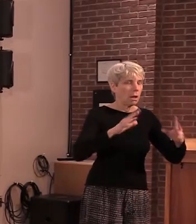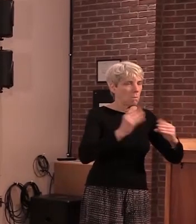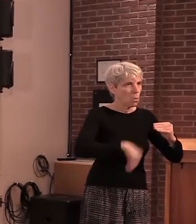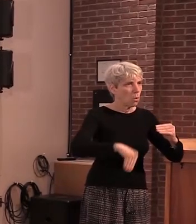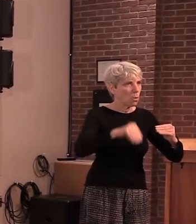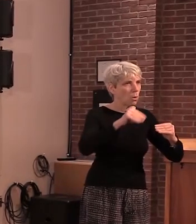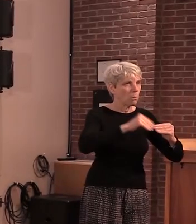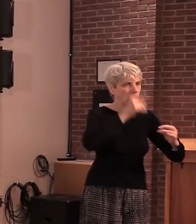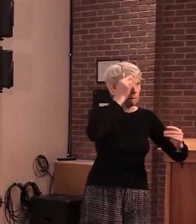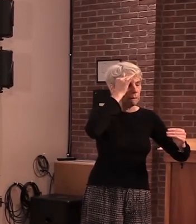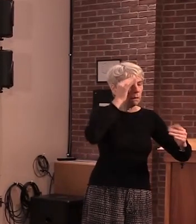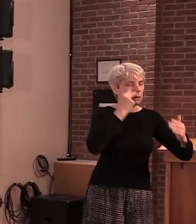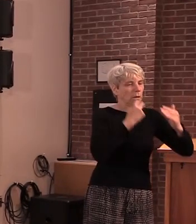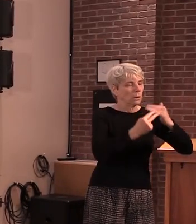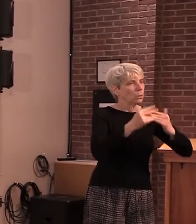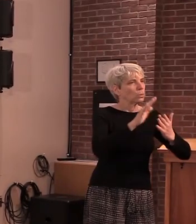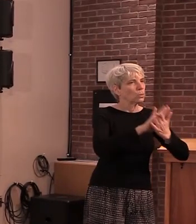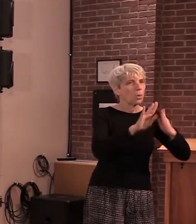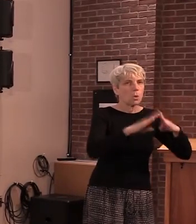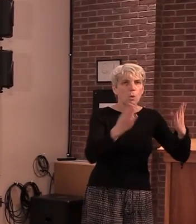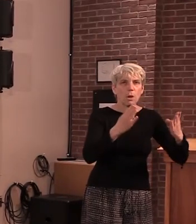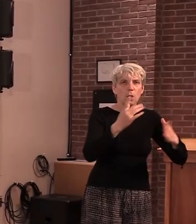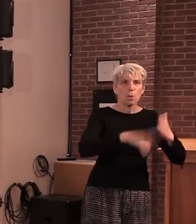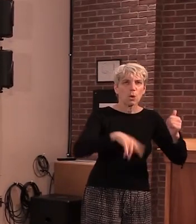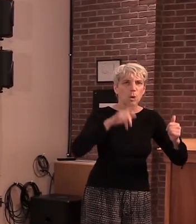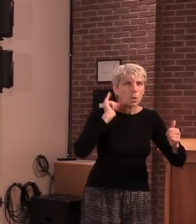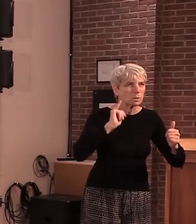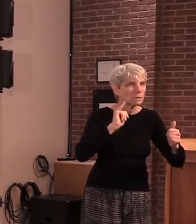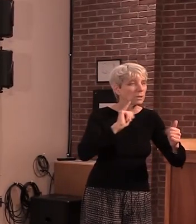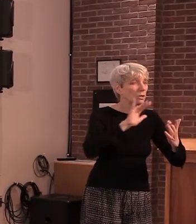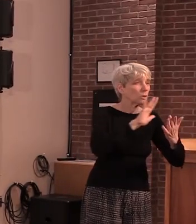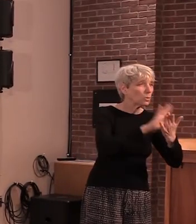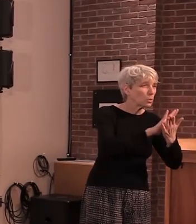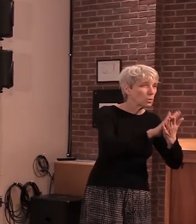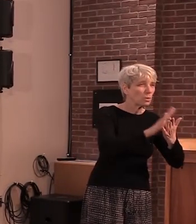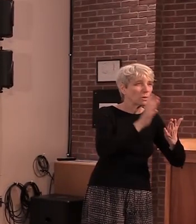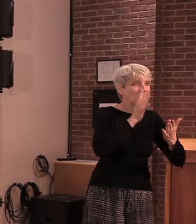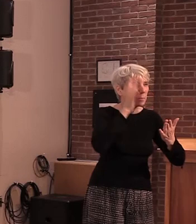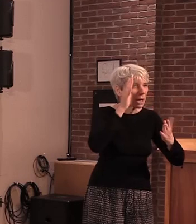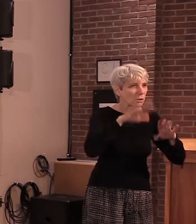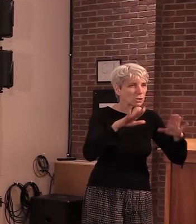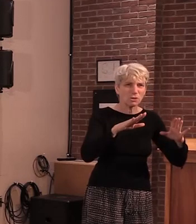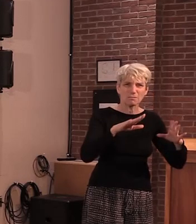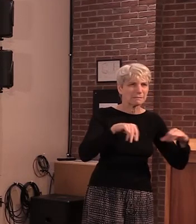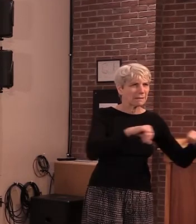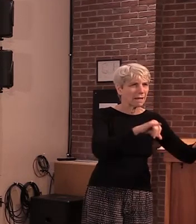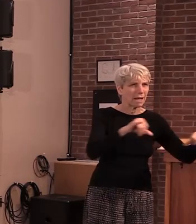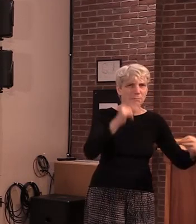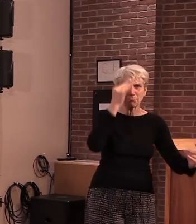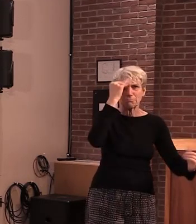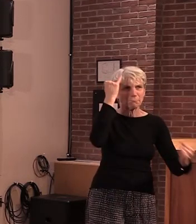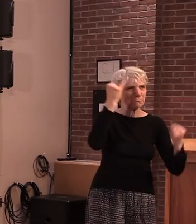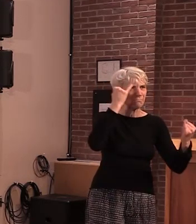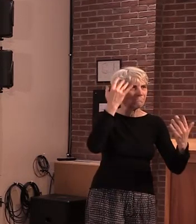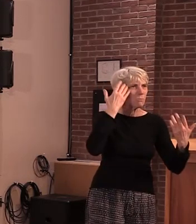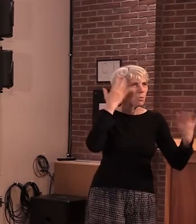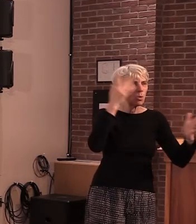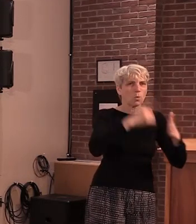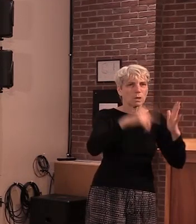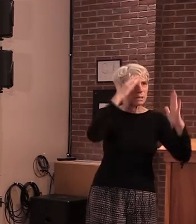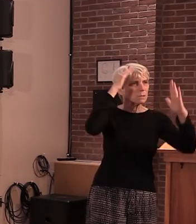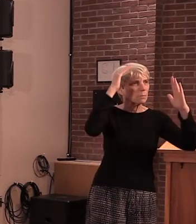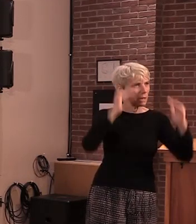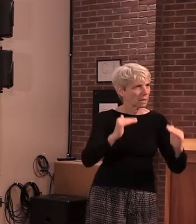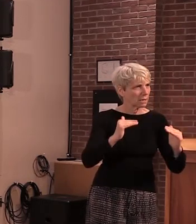school and staff, parents alike, contemplate the uncertainties around reopening our schools for the fall. These uncertainties